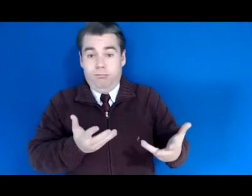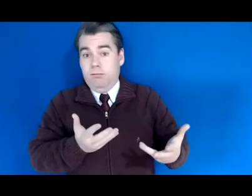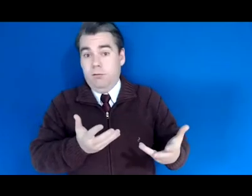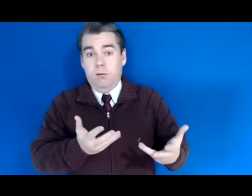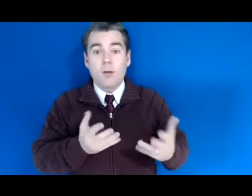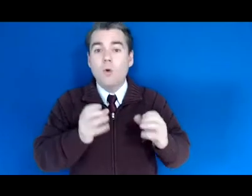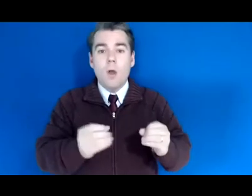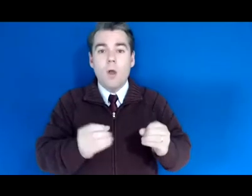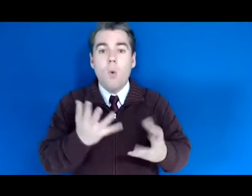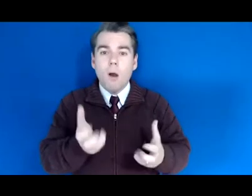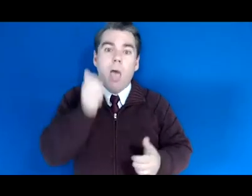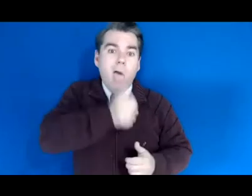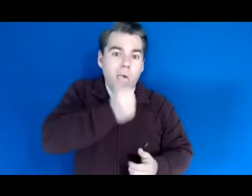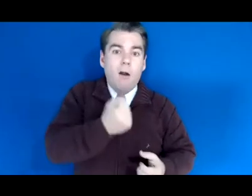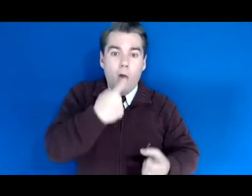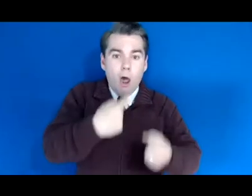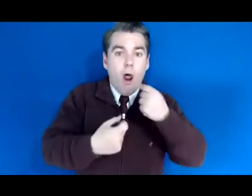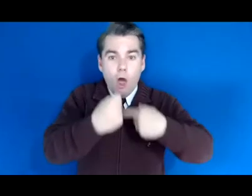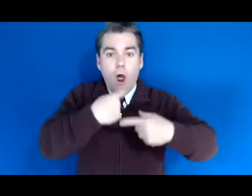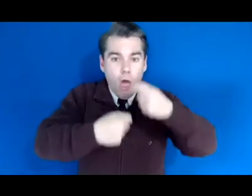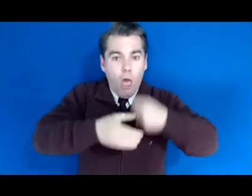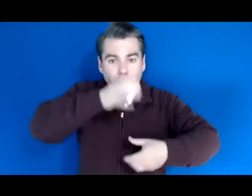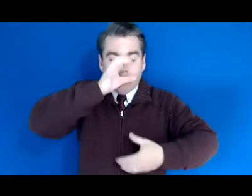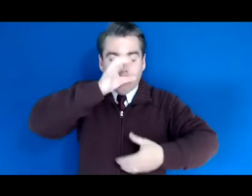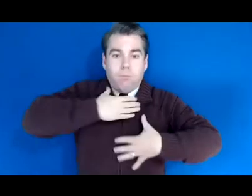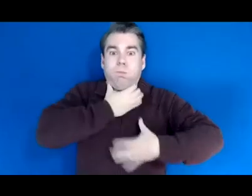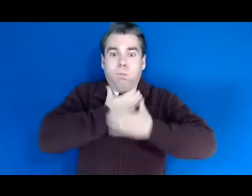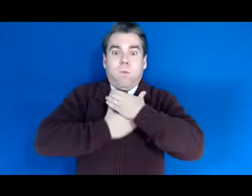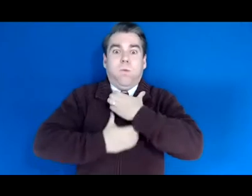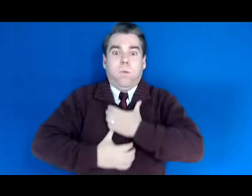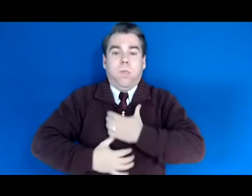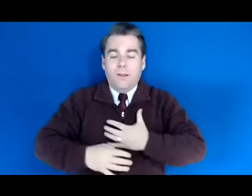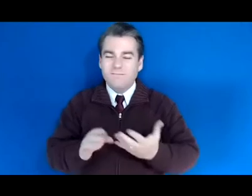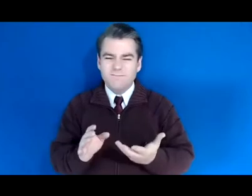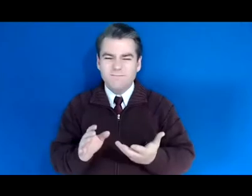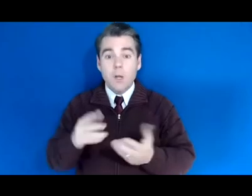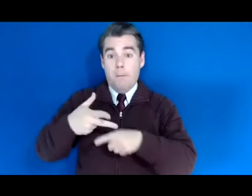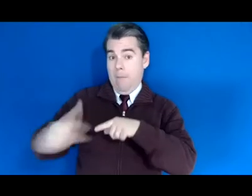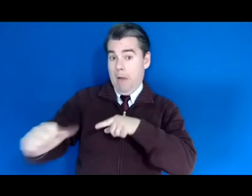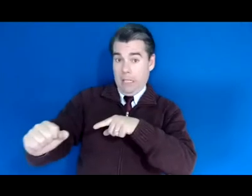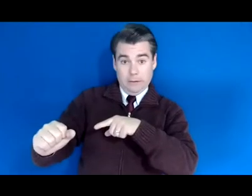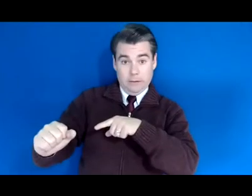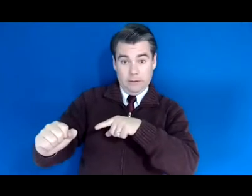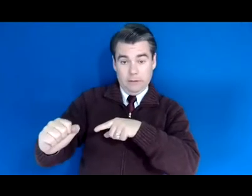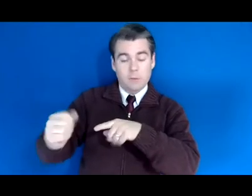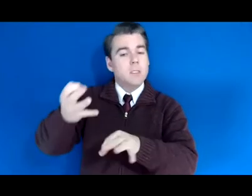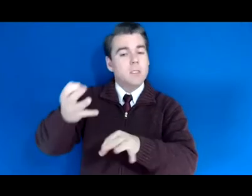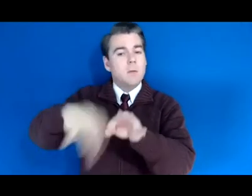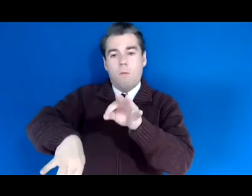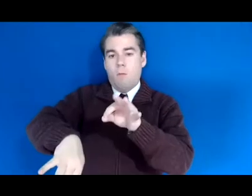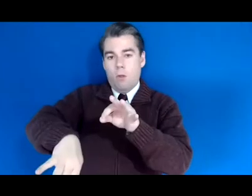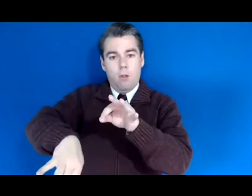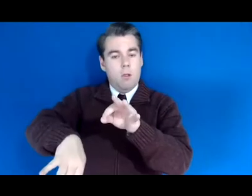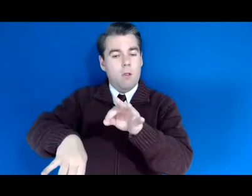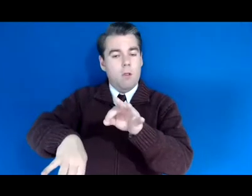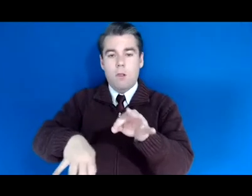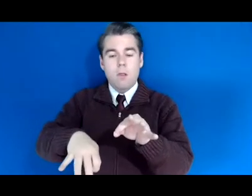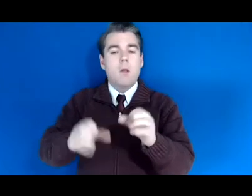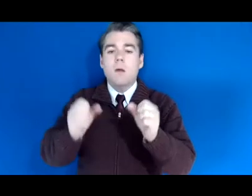every day. Now, with Plexus, I have a simple option that can help so many